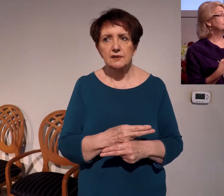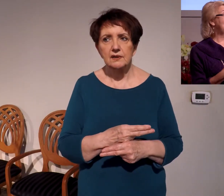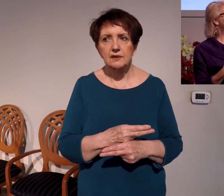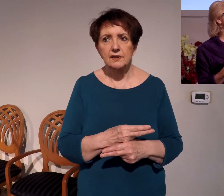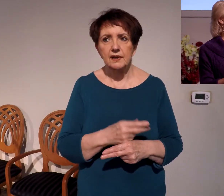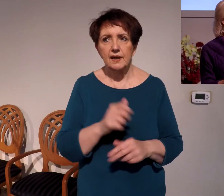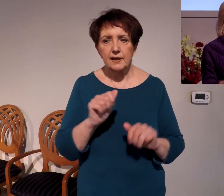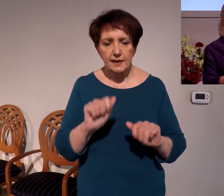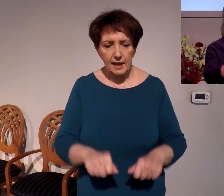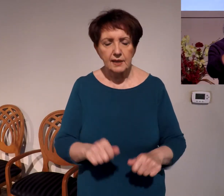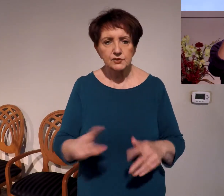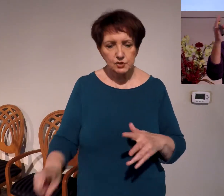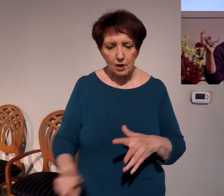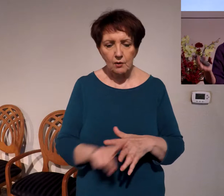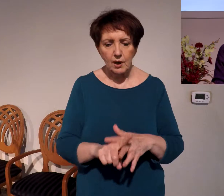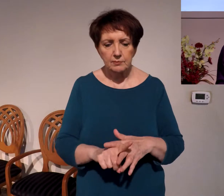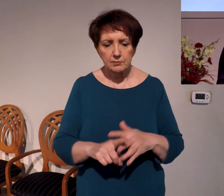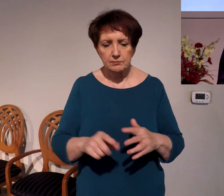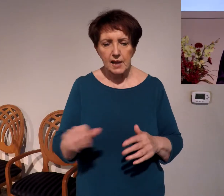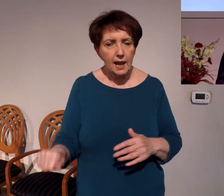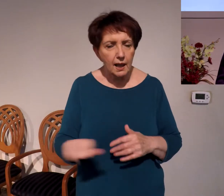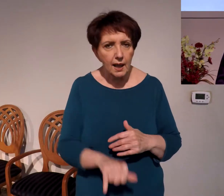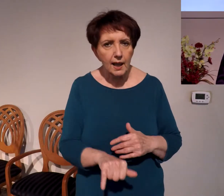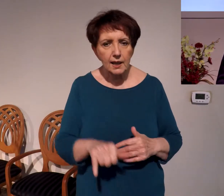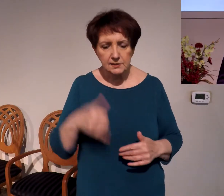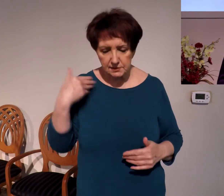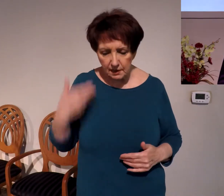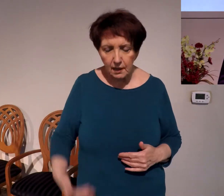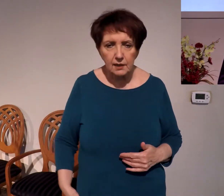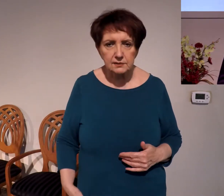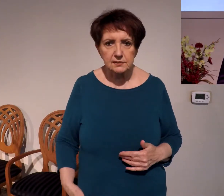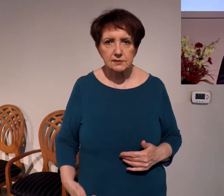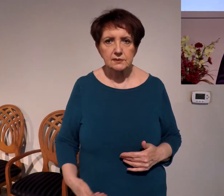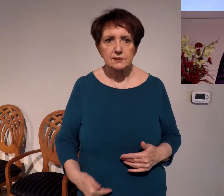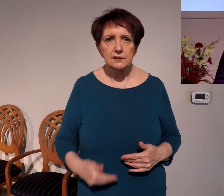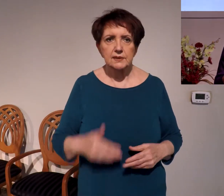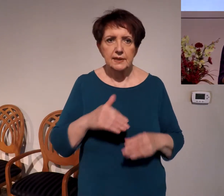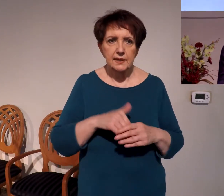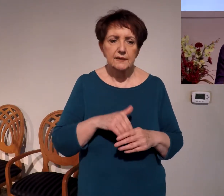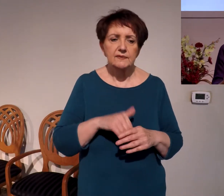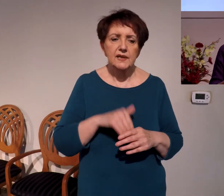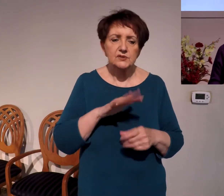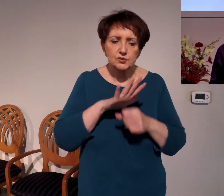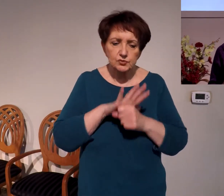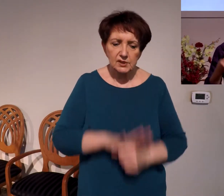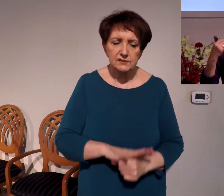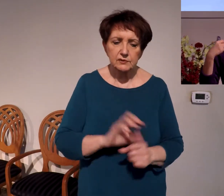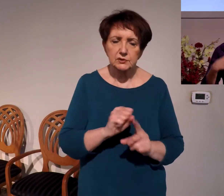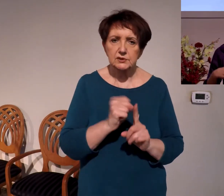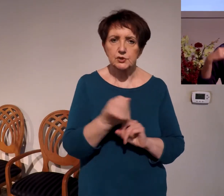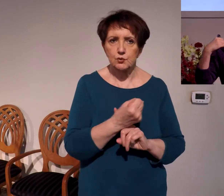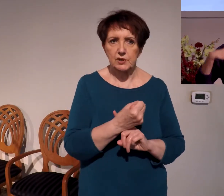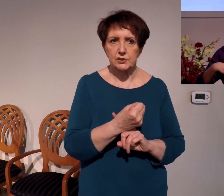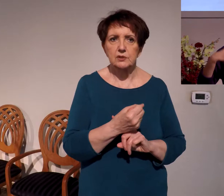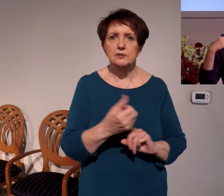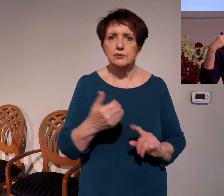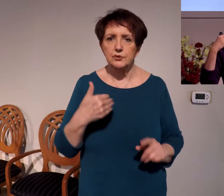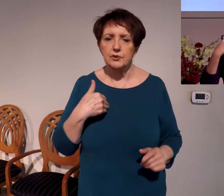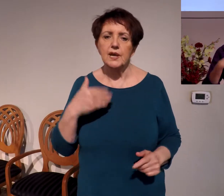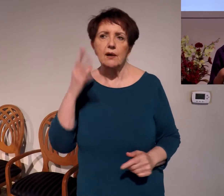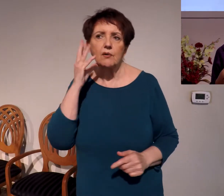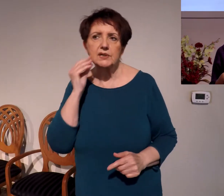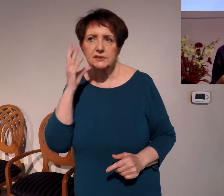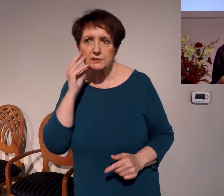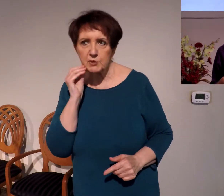show up as us in this anxious or stressful thing that we are now